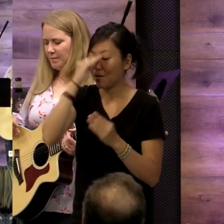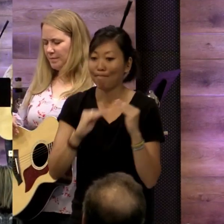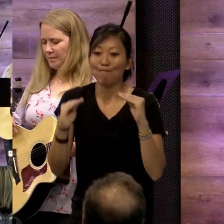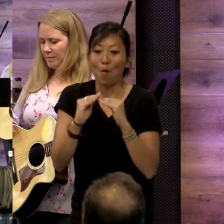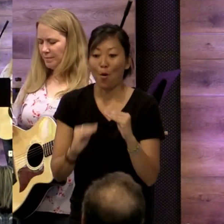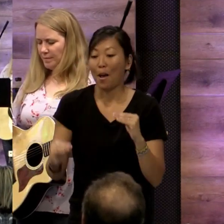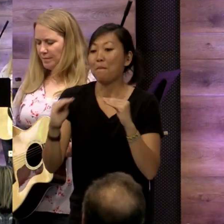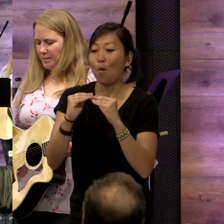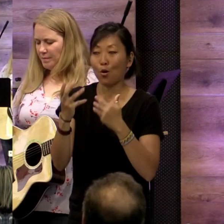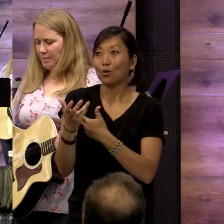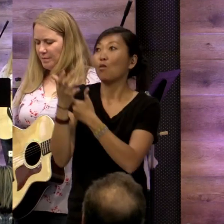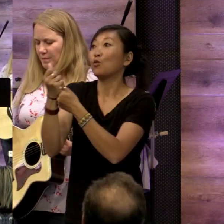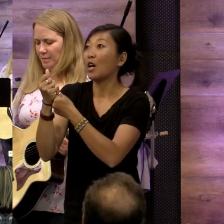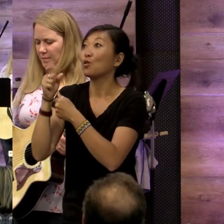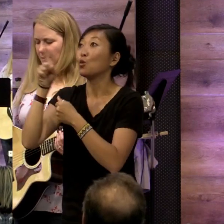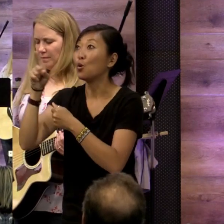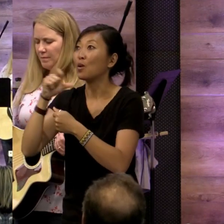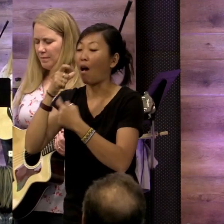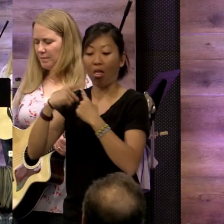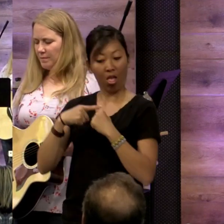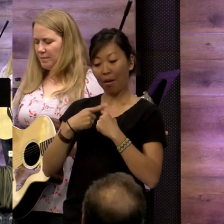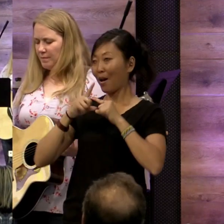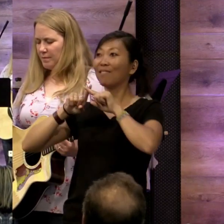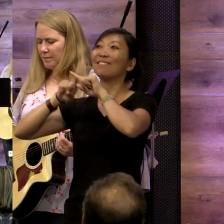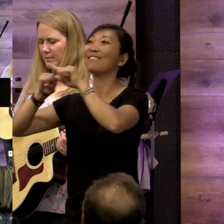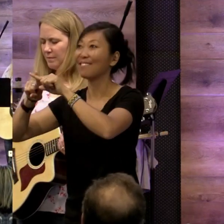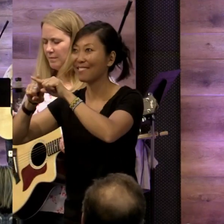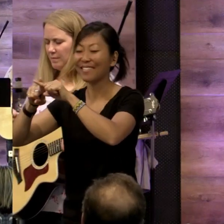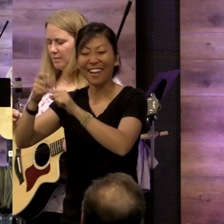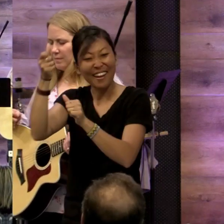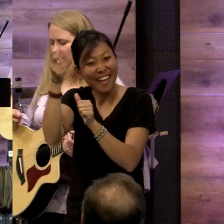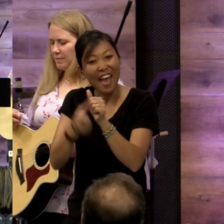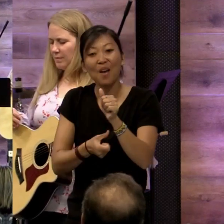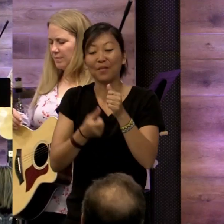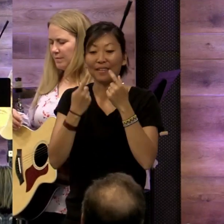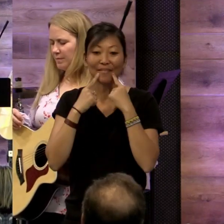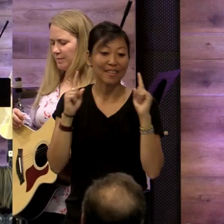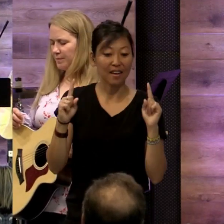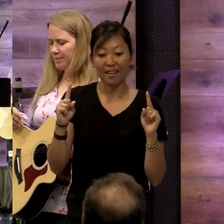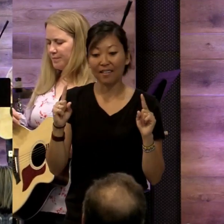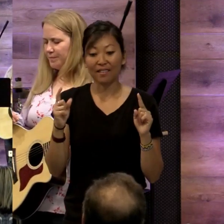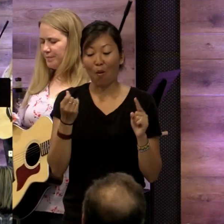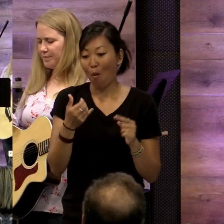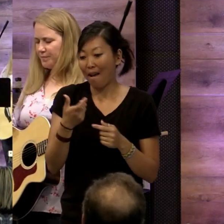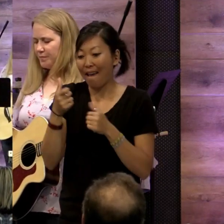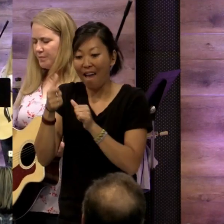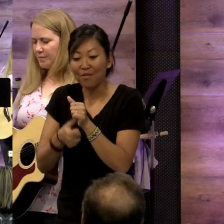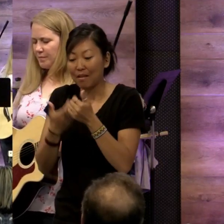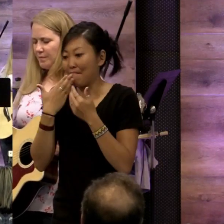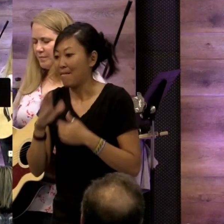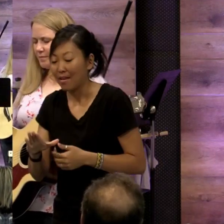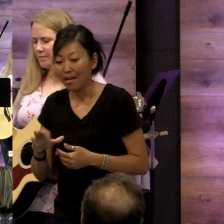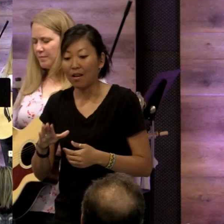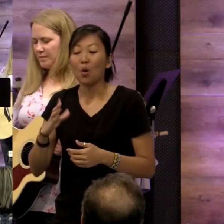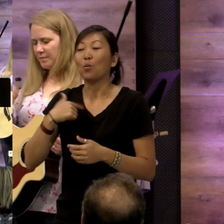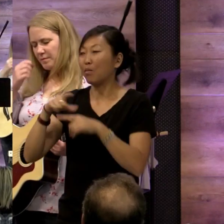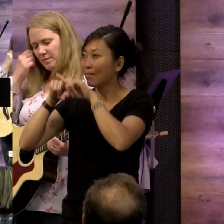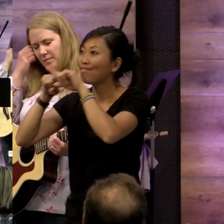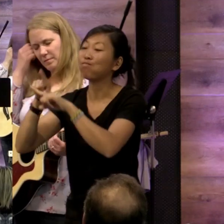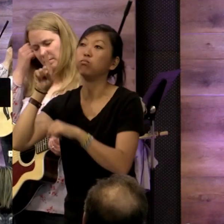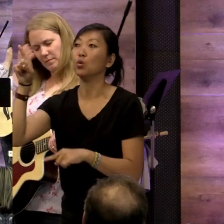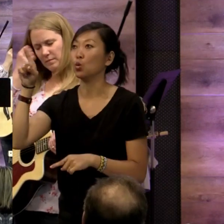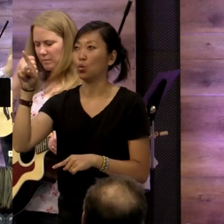more and more to trust in you in all circumstances, in the good and the bad and everything in